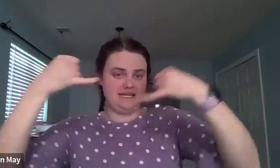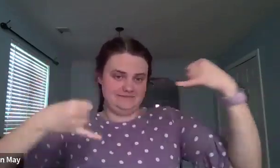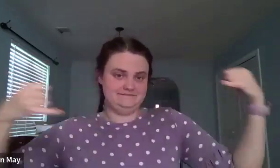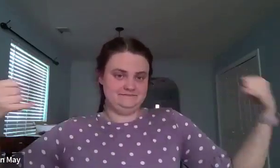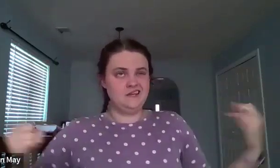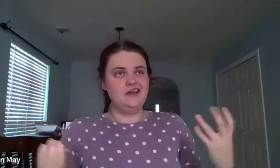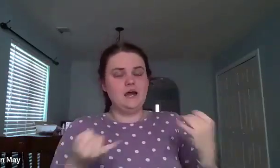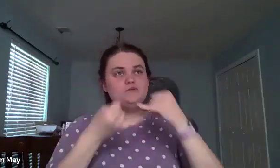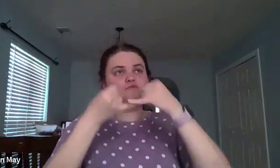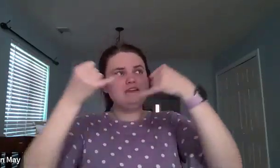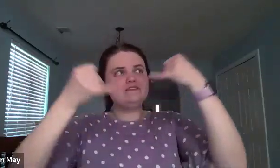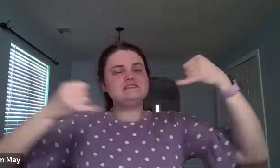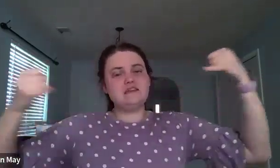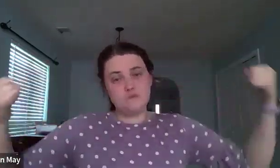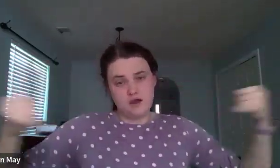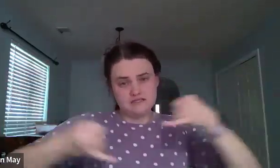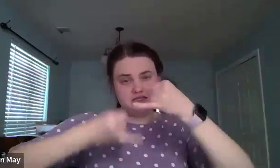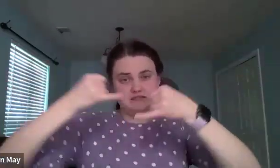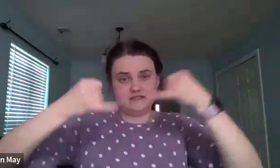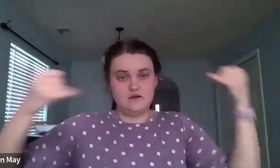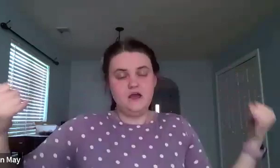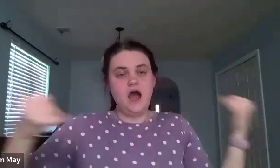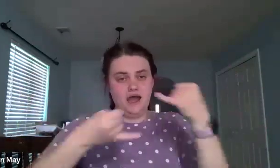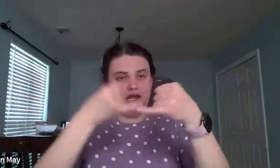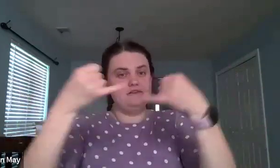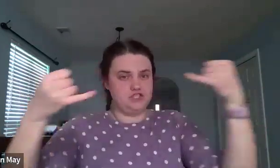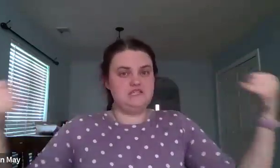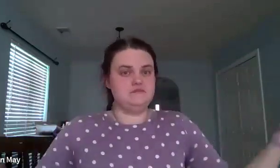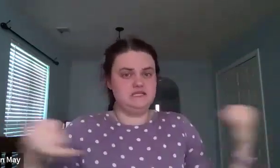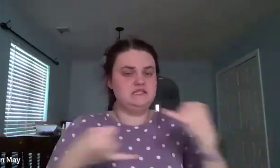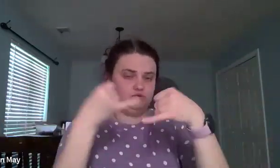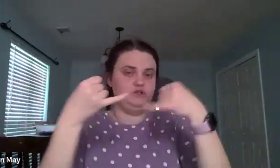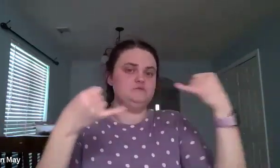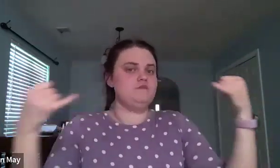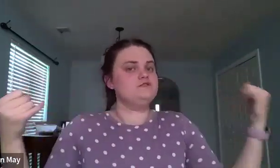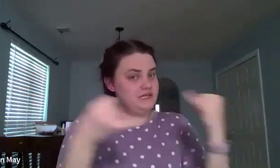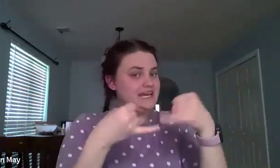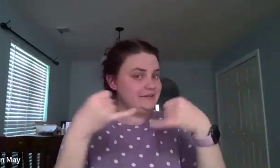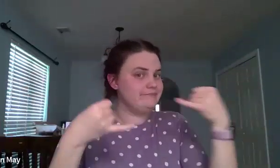Spaghetti. I mean, really, this is the sign for pasta itself. I have just definitely seen this one used more for spaghetti.